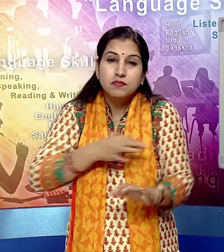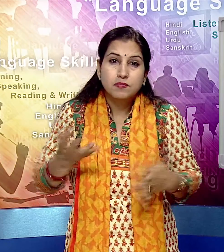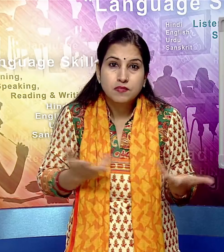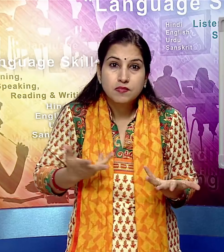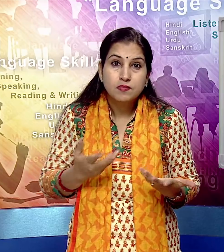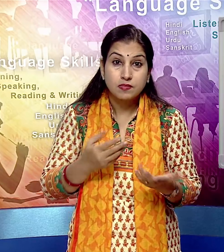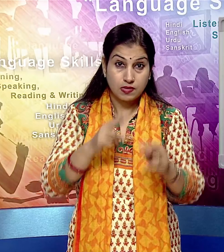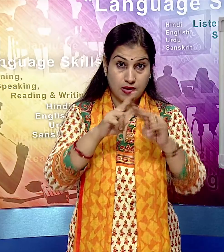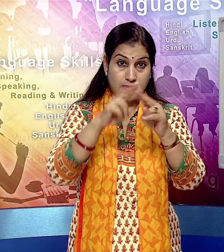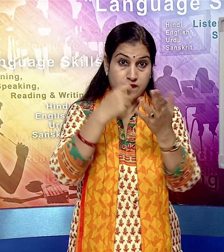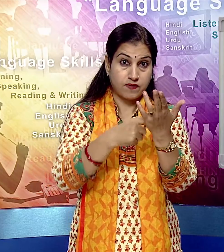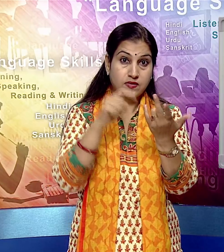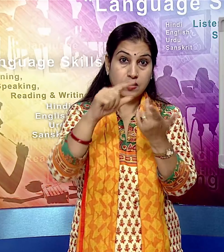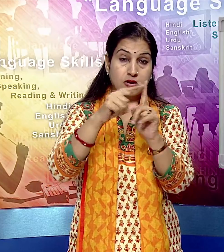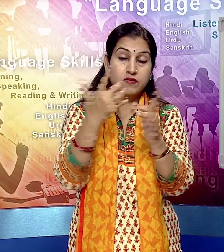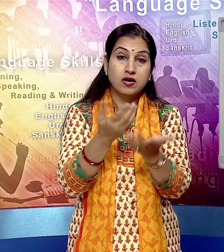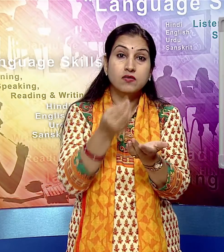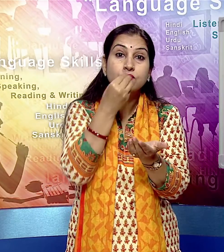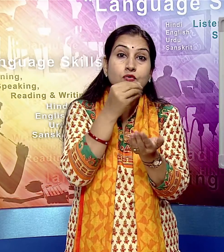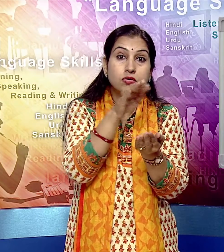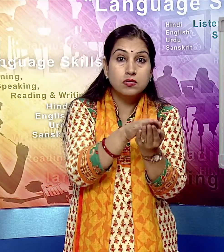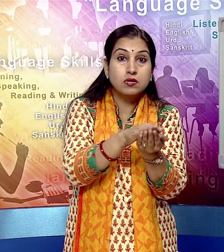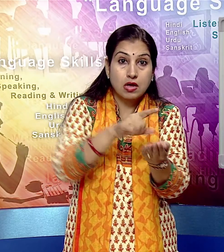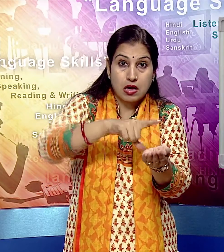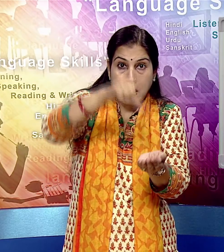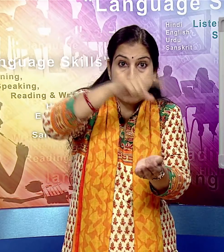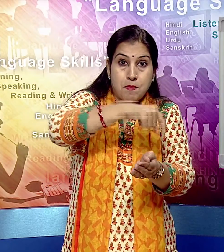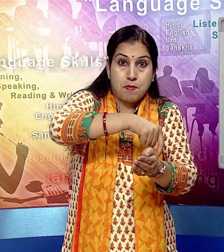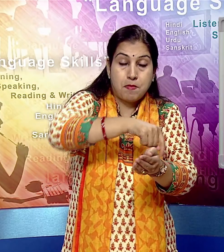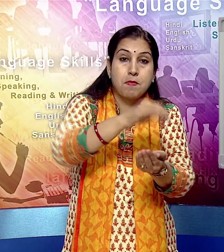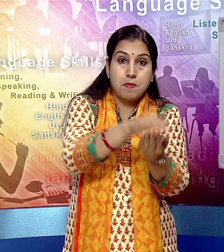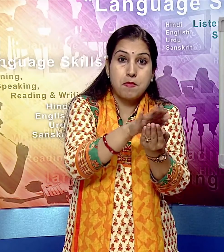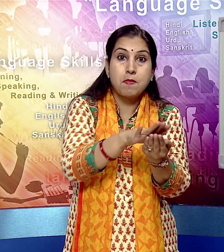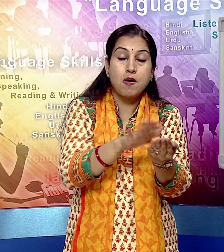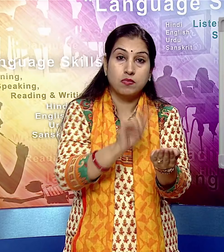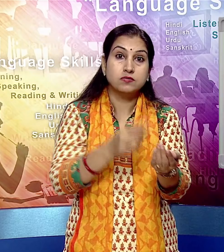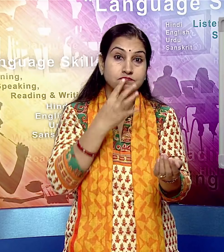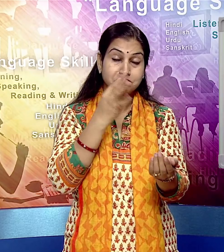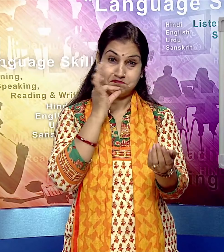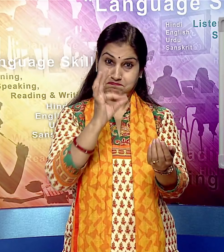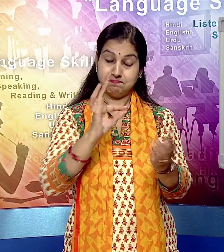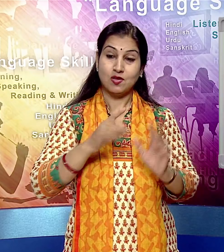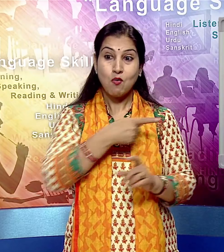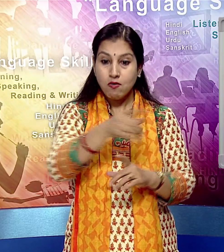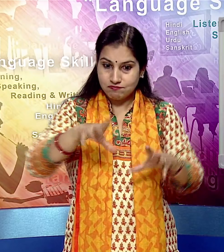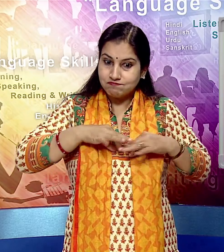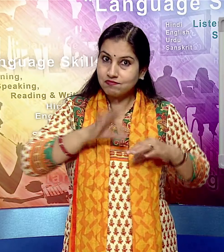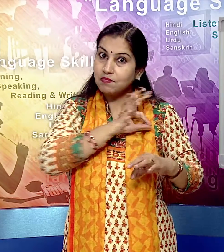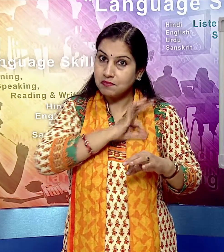food has a longer shelf life. They are more delicious and more acceptable. They